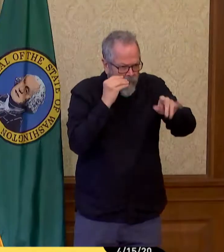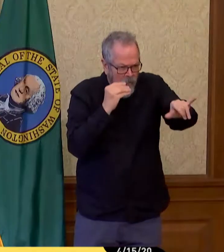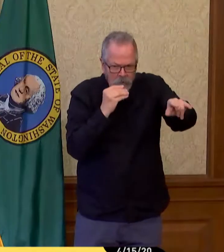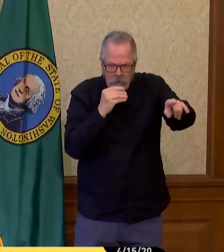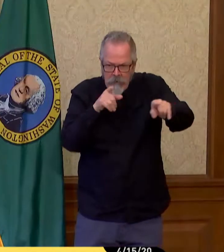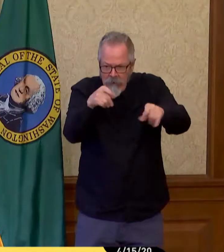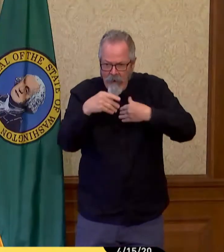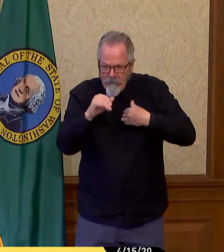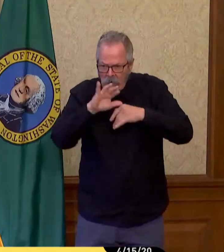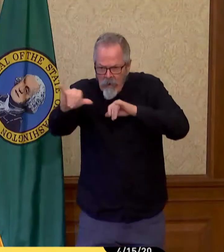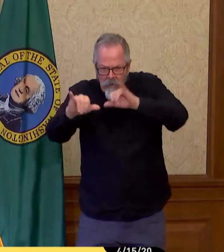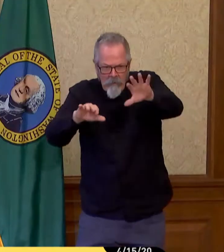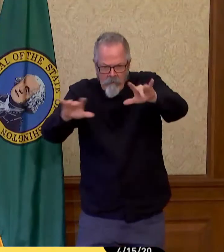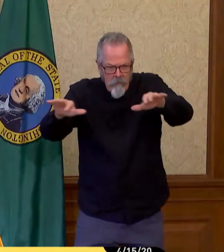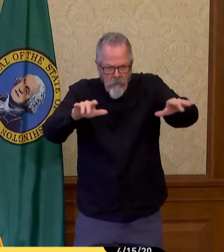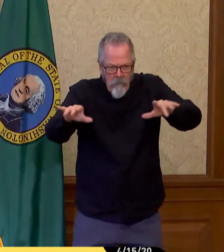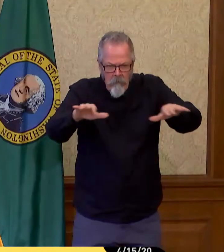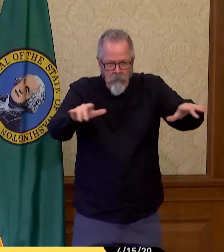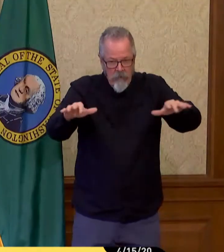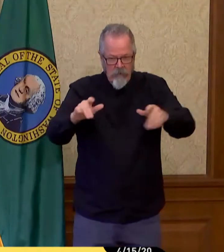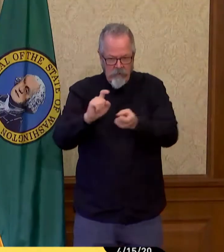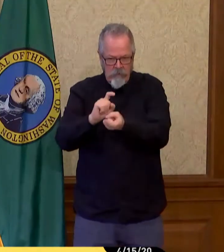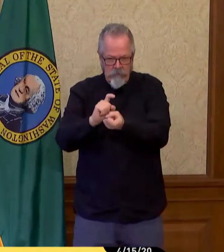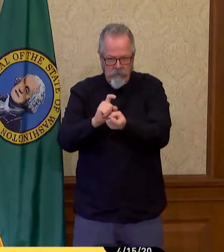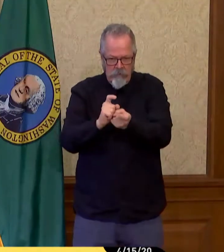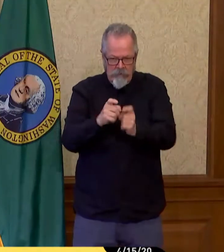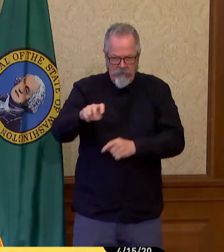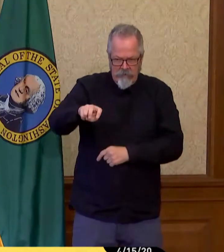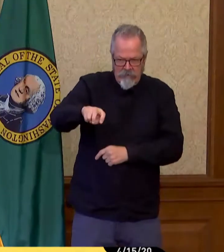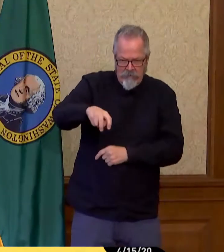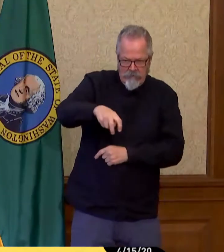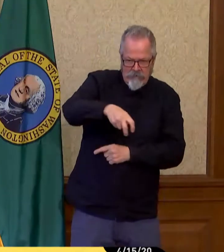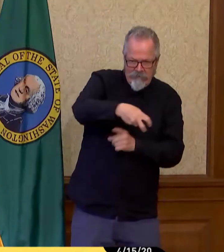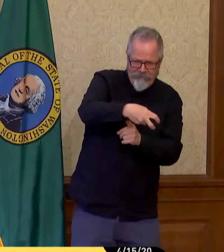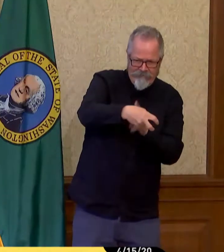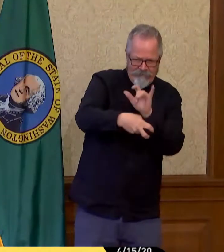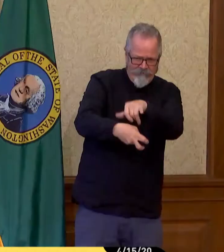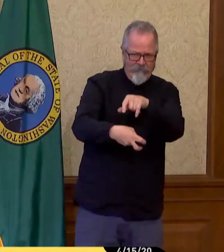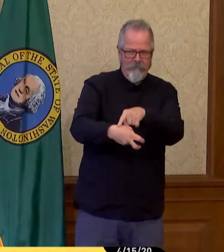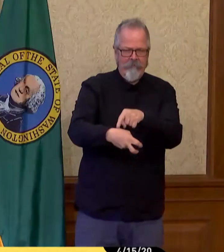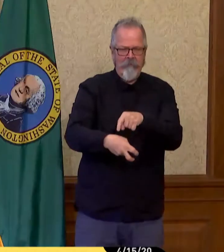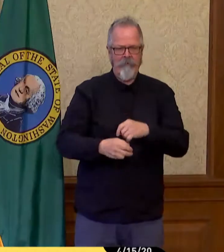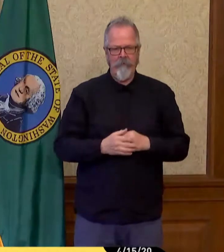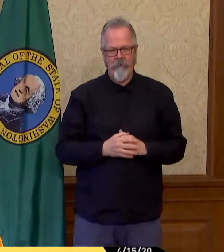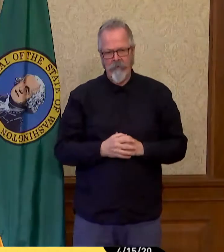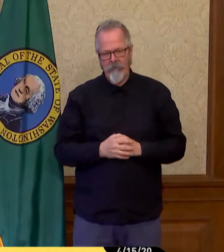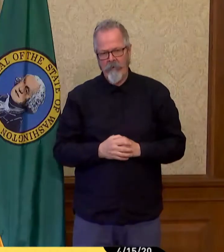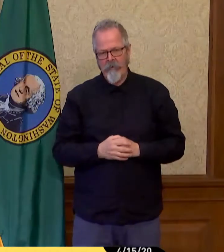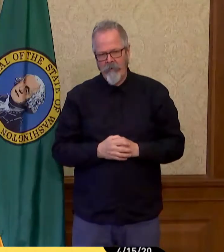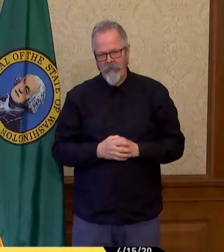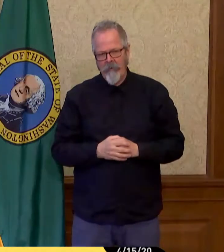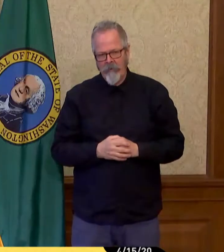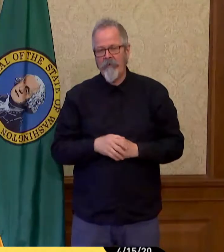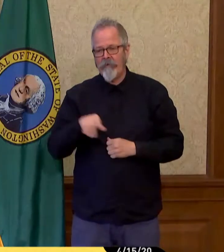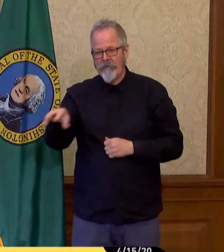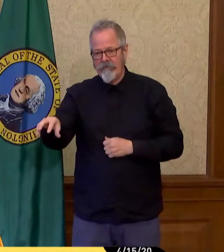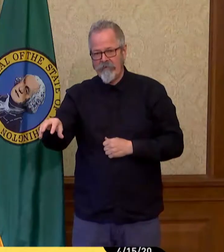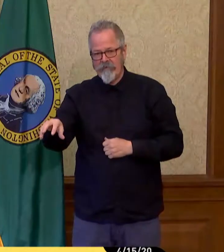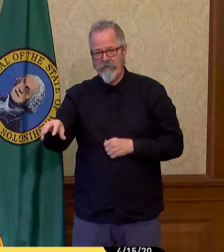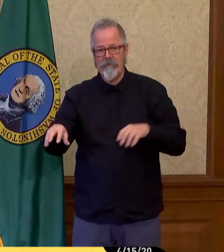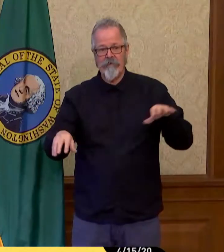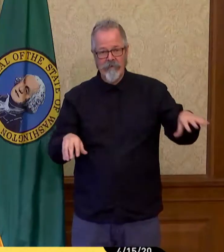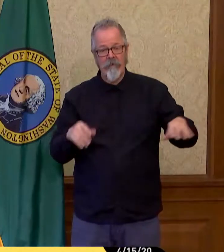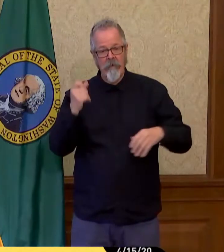together. First, our social distancing has to be successful enough that we drive down the number of